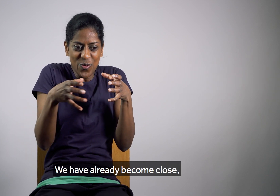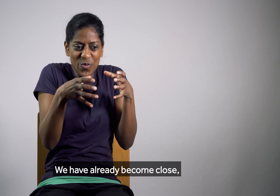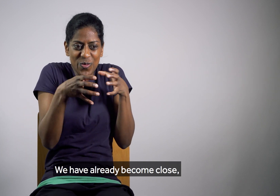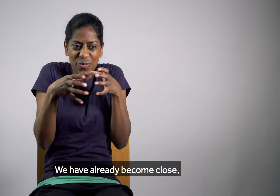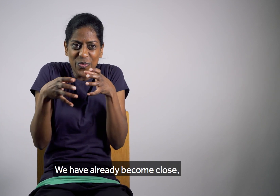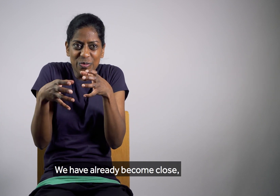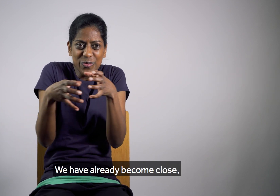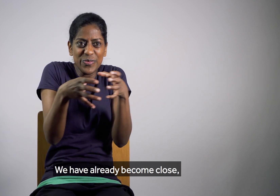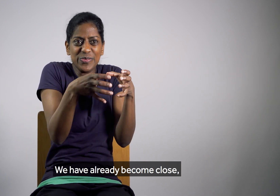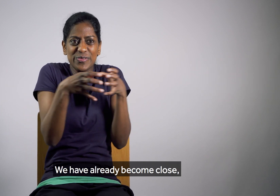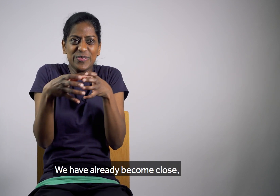We have already become close.